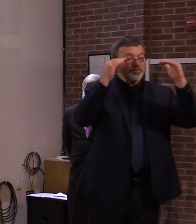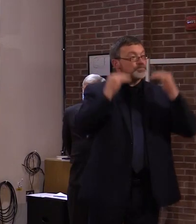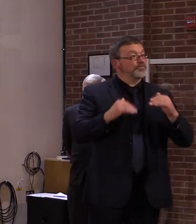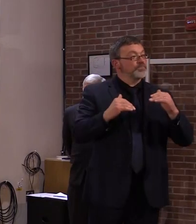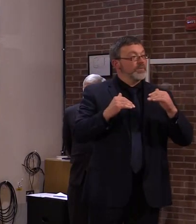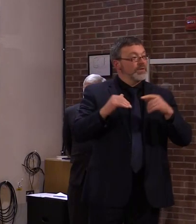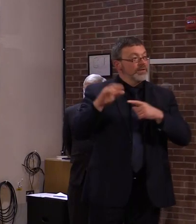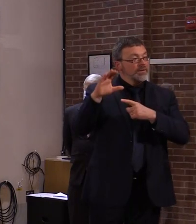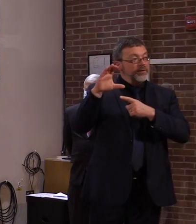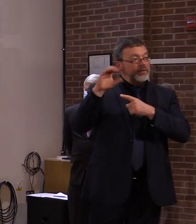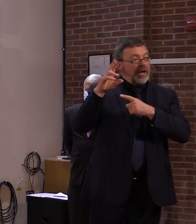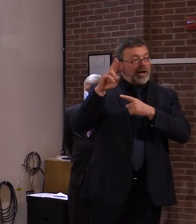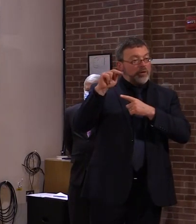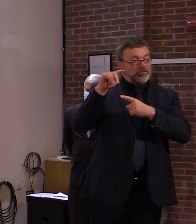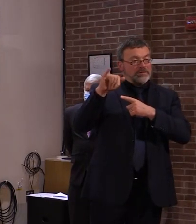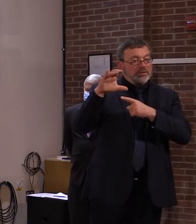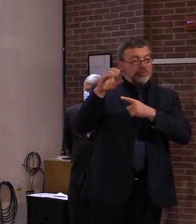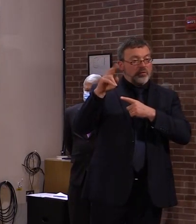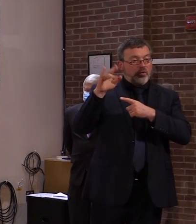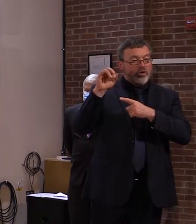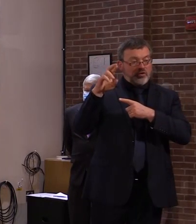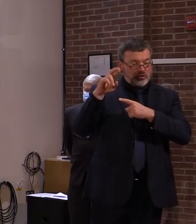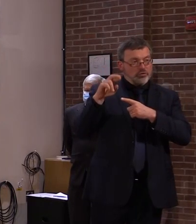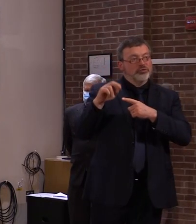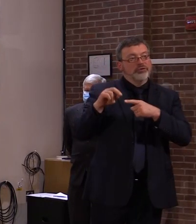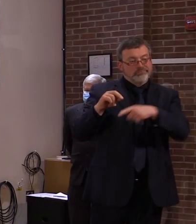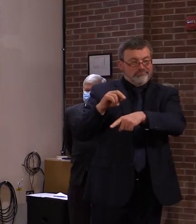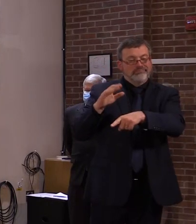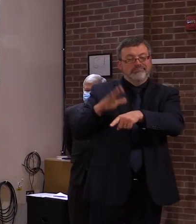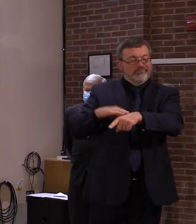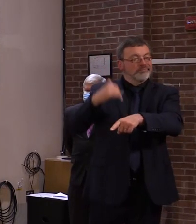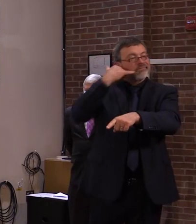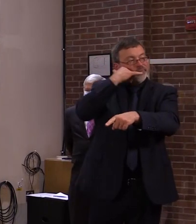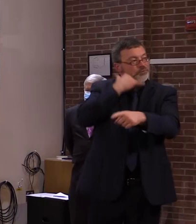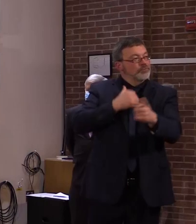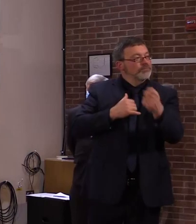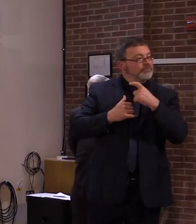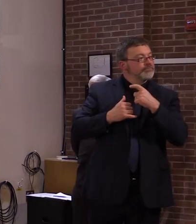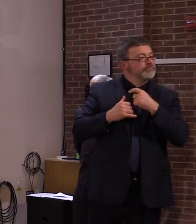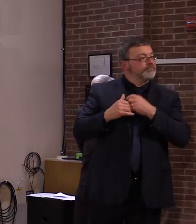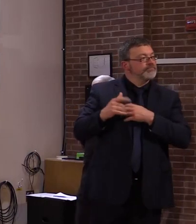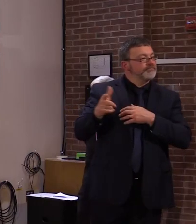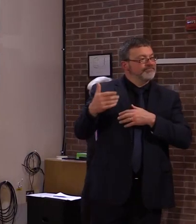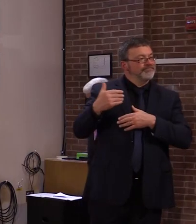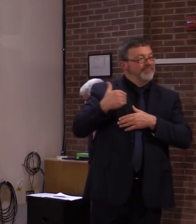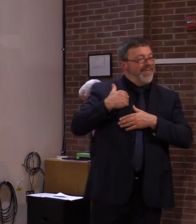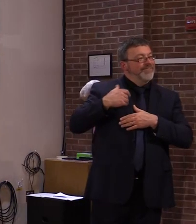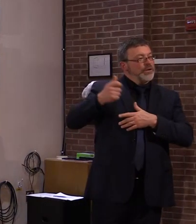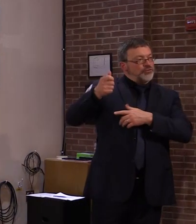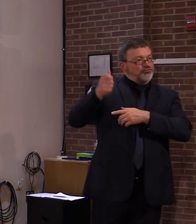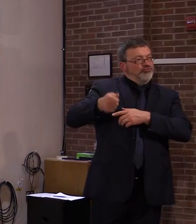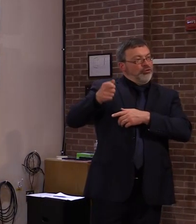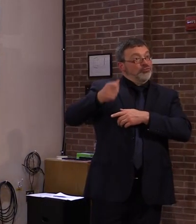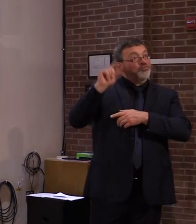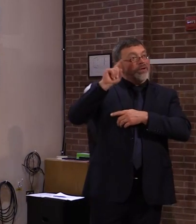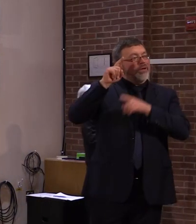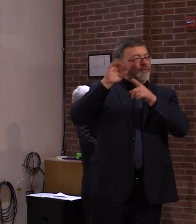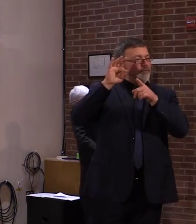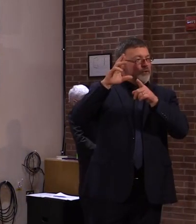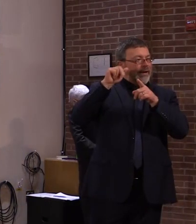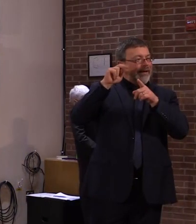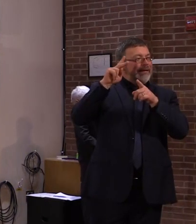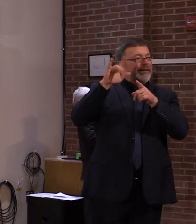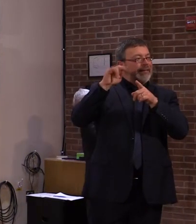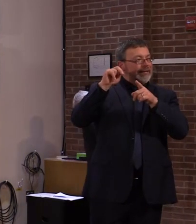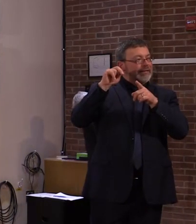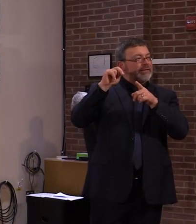Good afternoon, Governor. As you've probably heard, there was a judge here in Franklin County that threw out hundreds of criminal cases due in